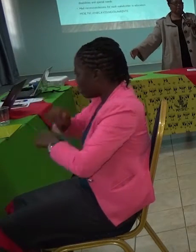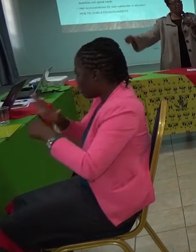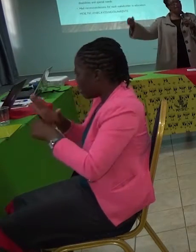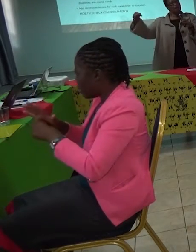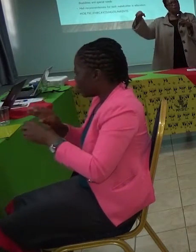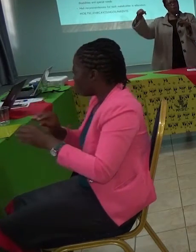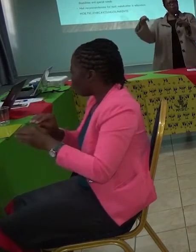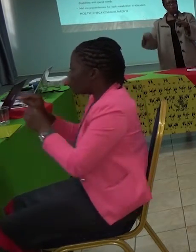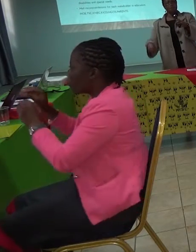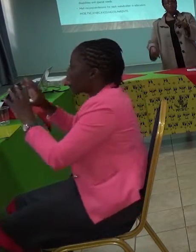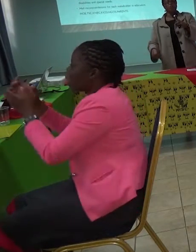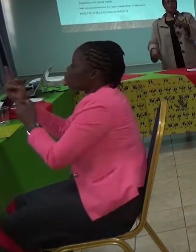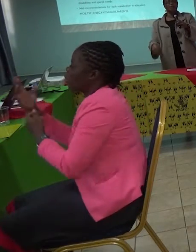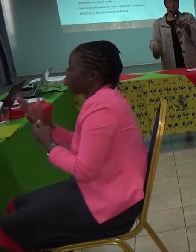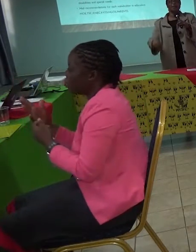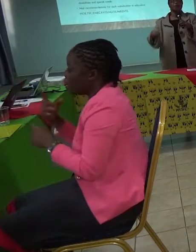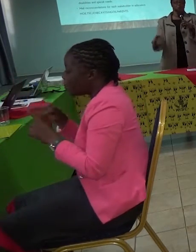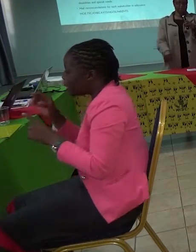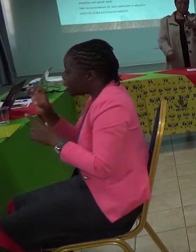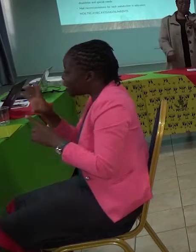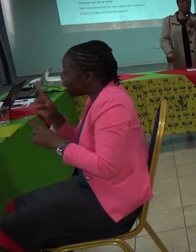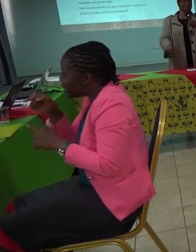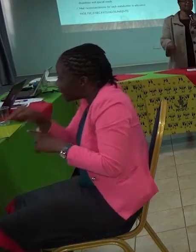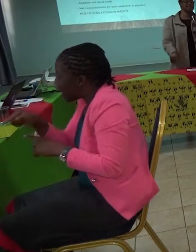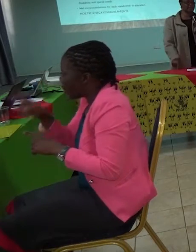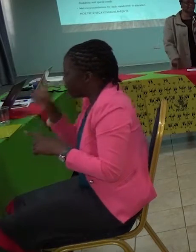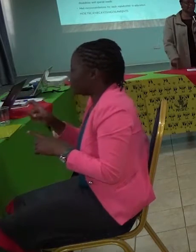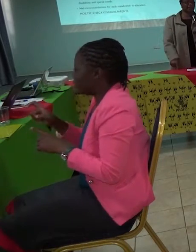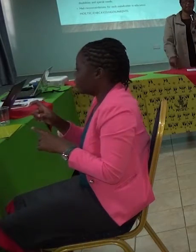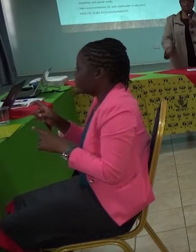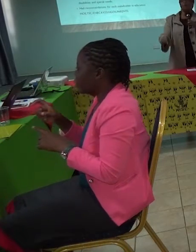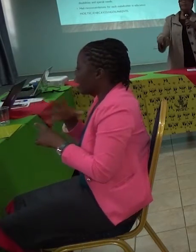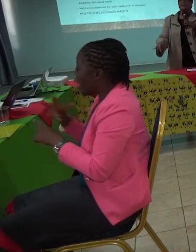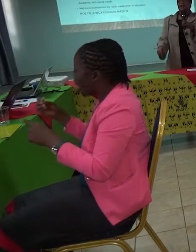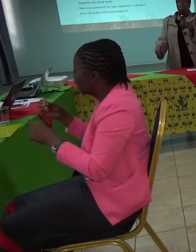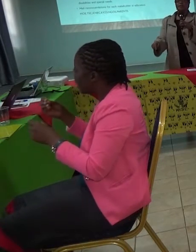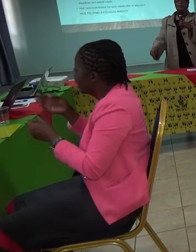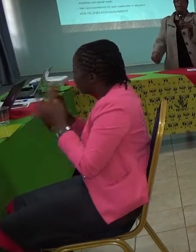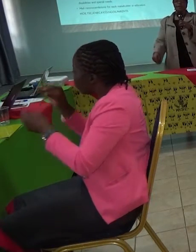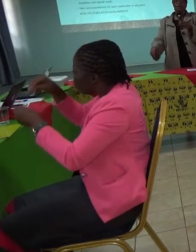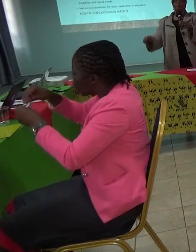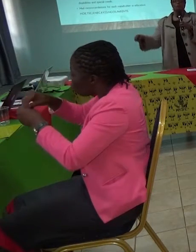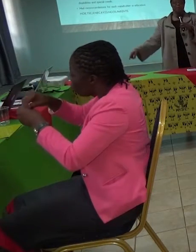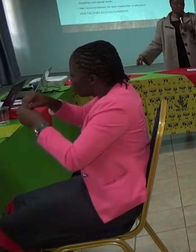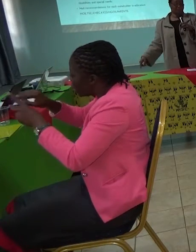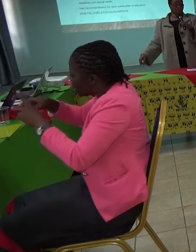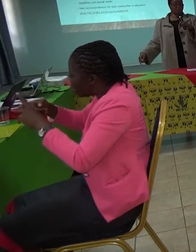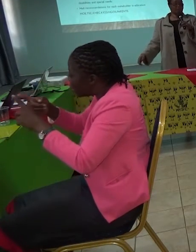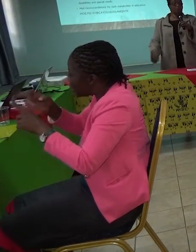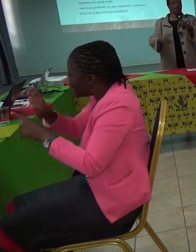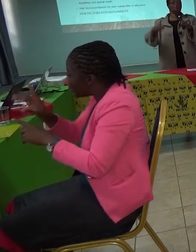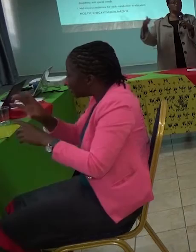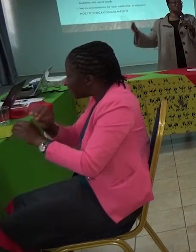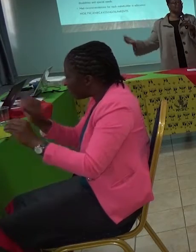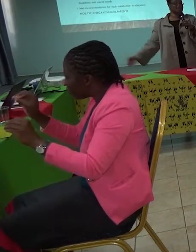school. And if inclusive education does not take root in ECDE, then we still have a very big problem.